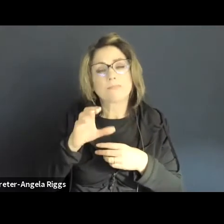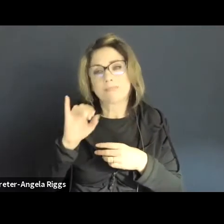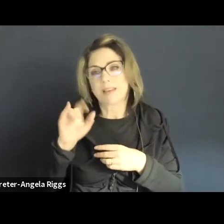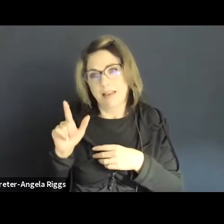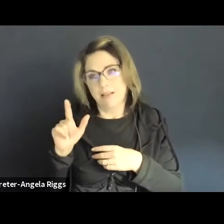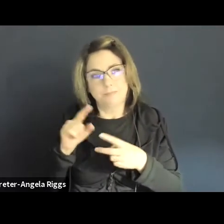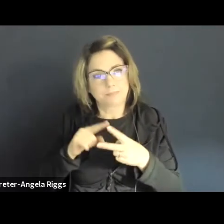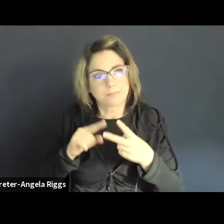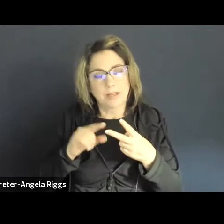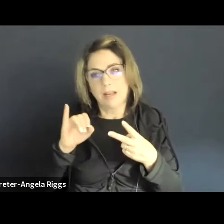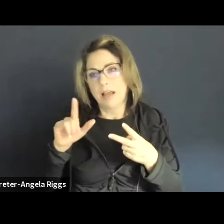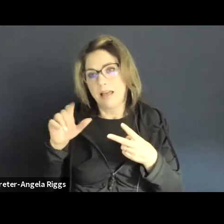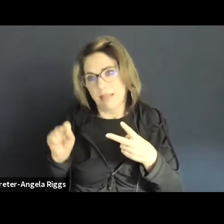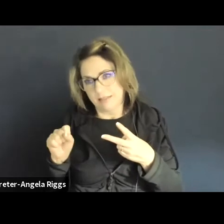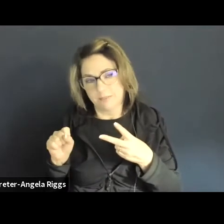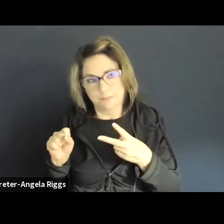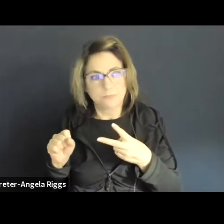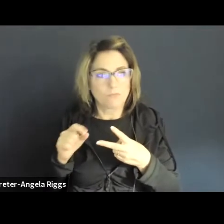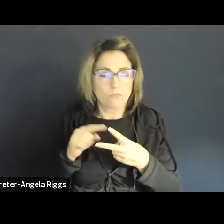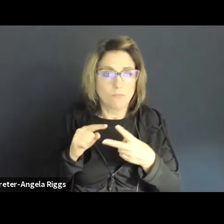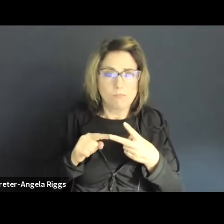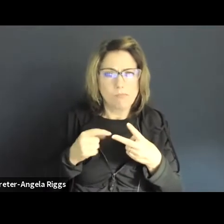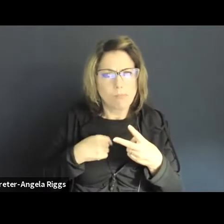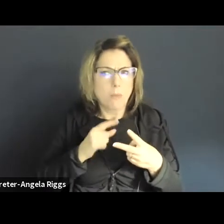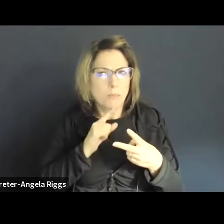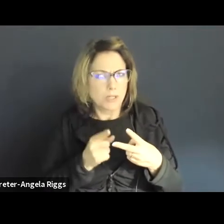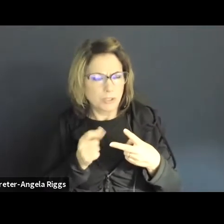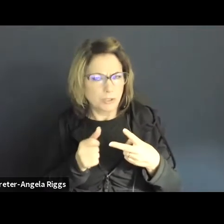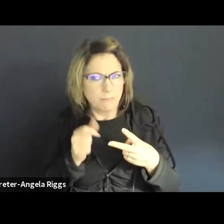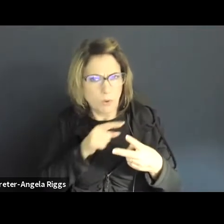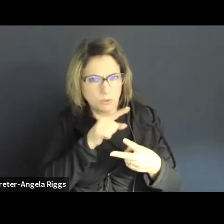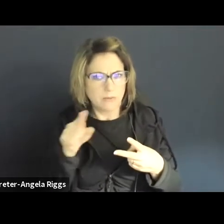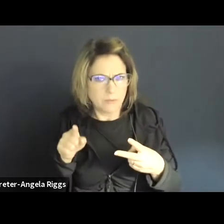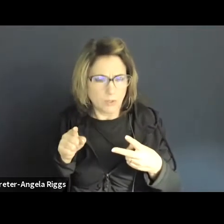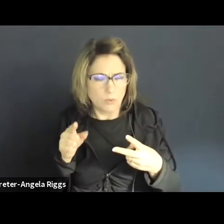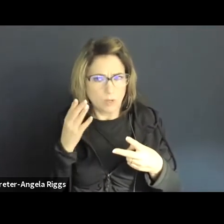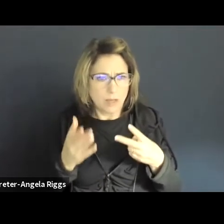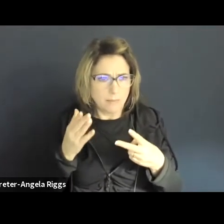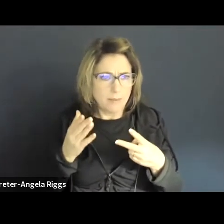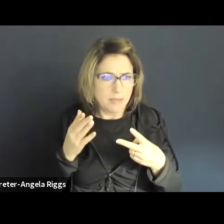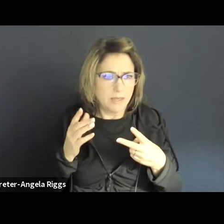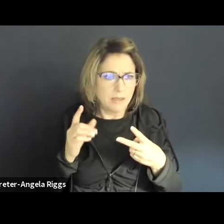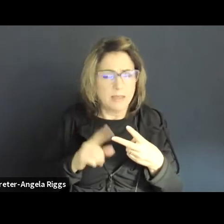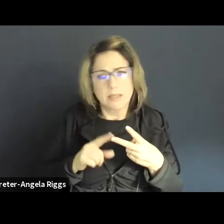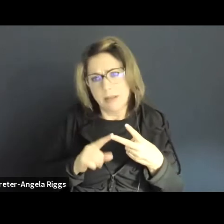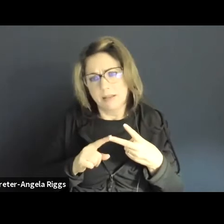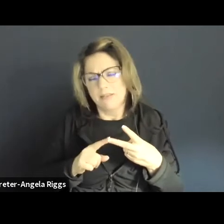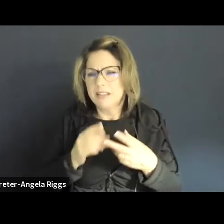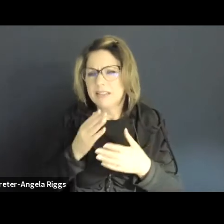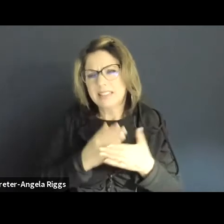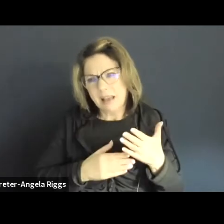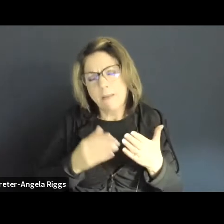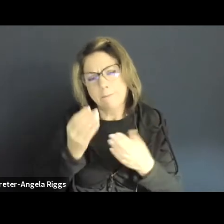and the Independent Living Services. Now, I'm pretty sure most of you are probably within independent living, so some of this